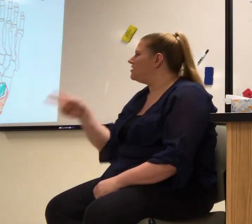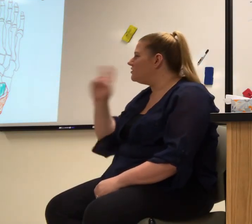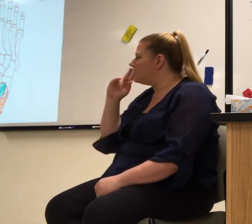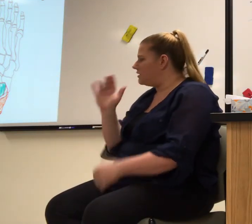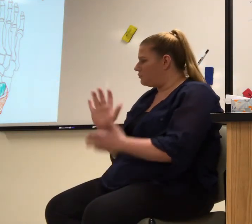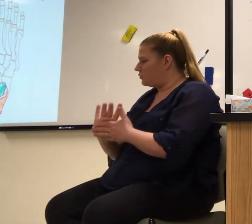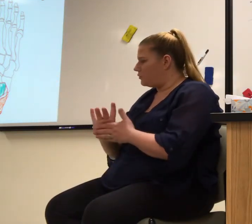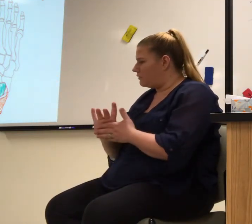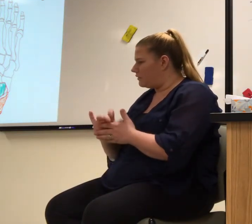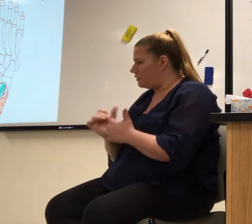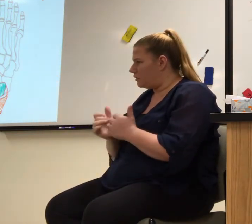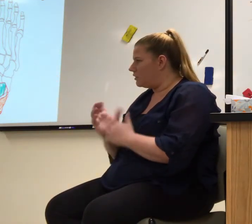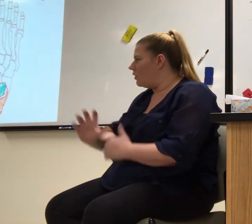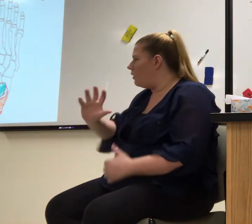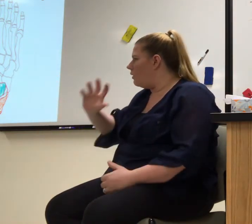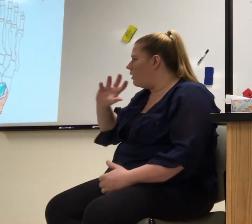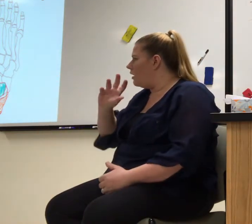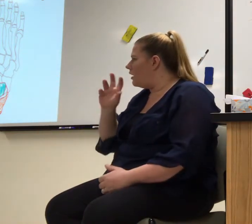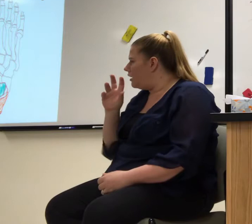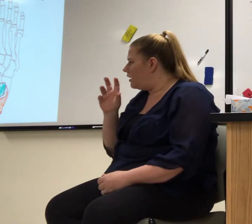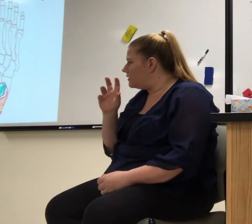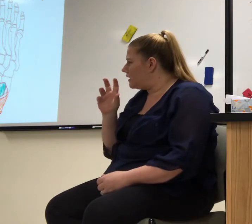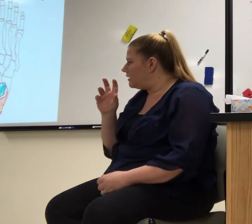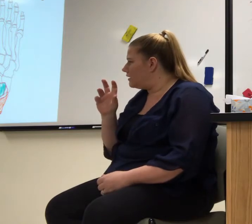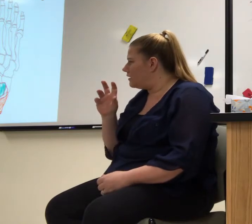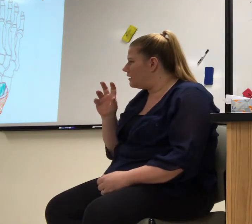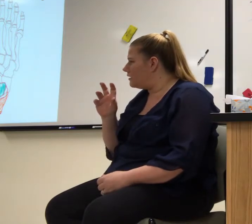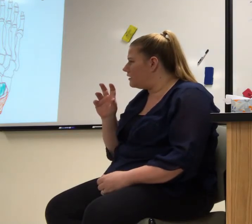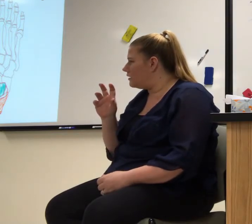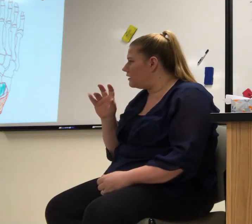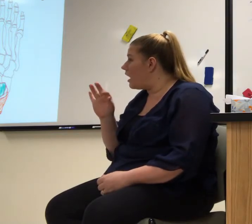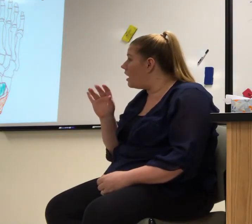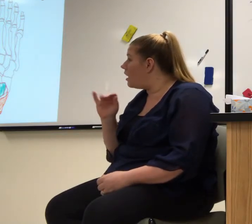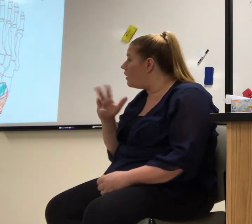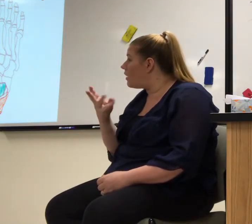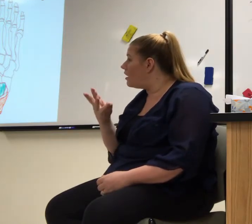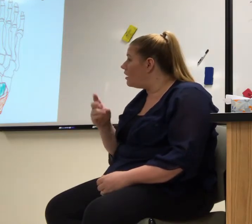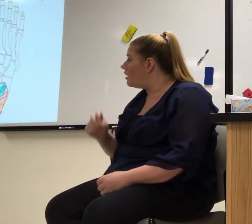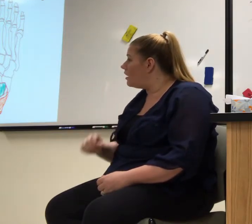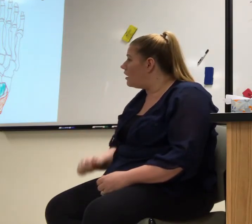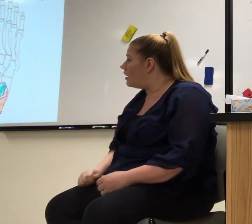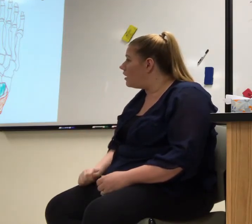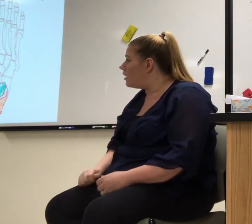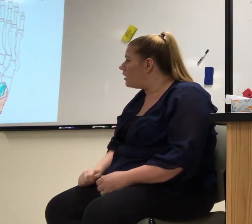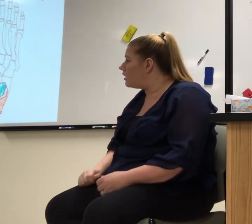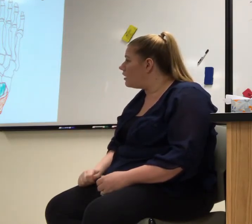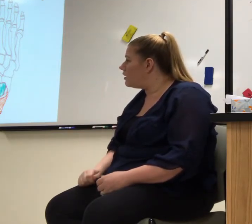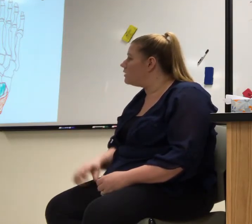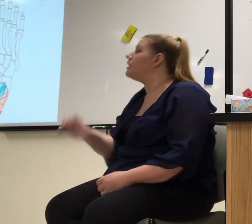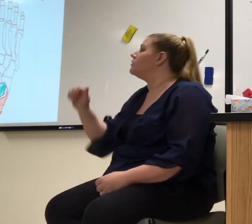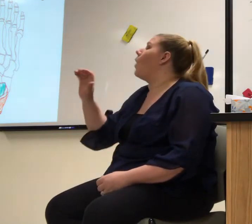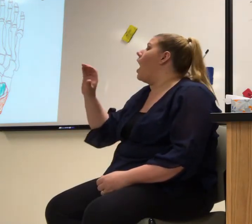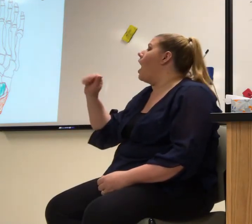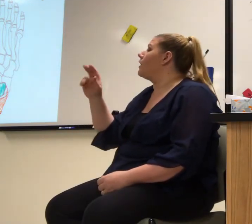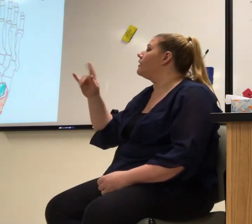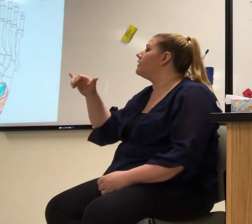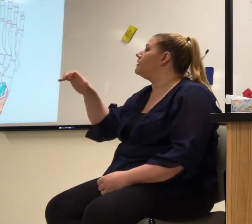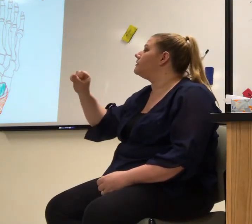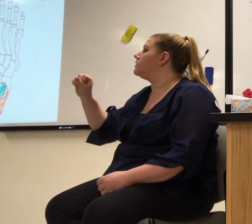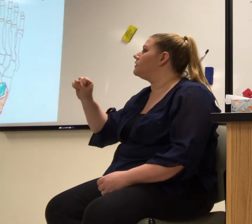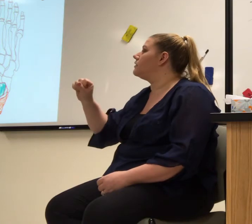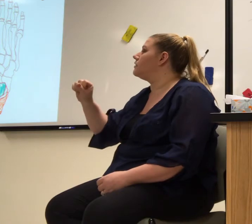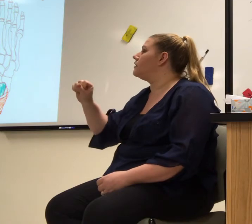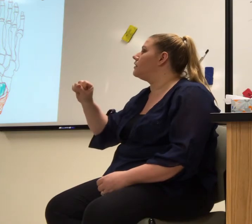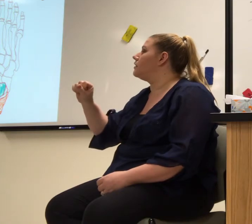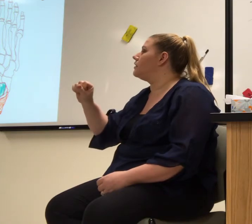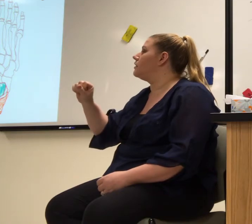your calf muscle. The gastrocnemius soleus. We'll get there. So that's 2 of the 7. So